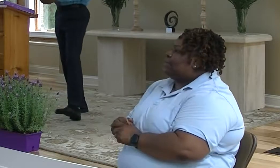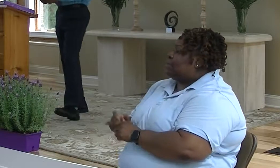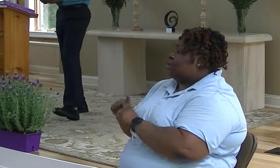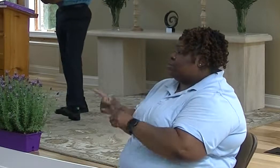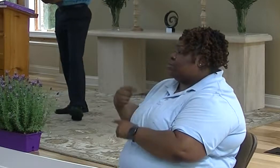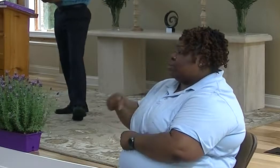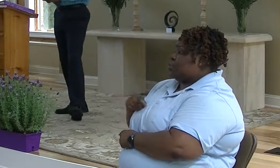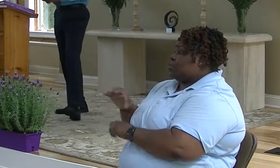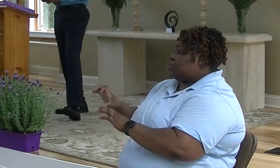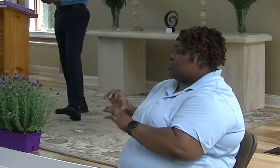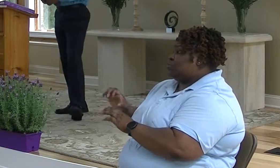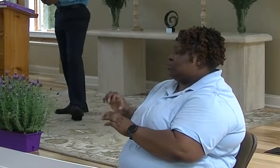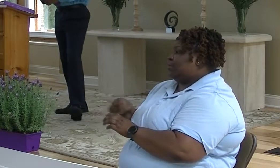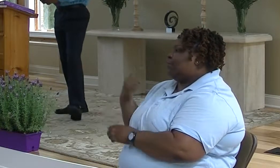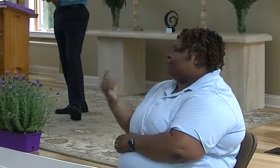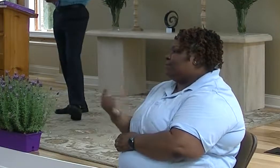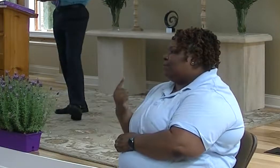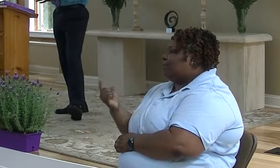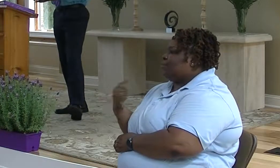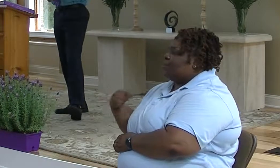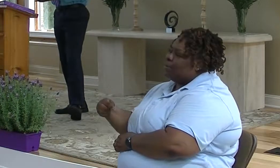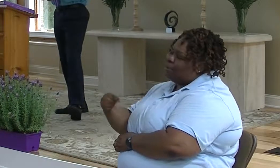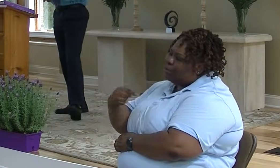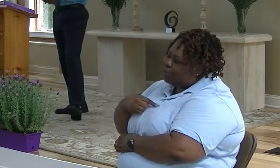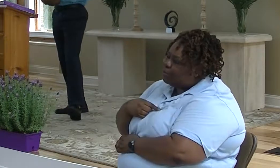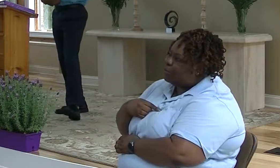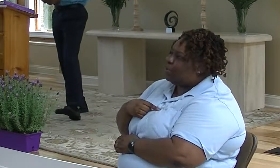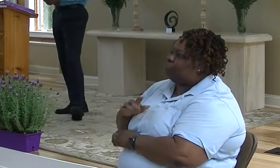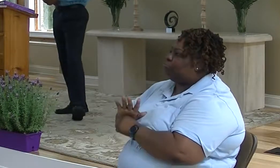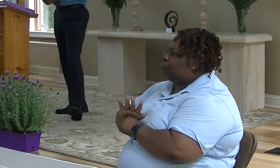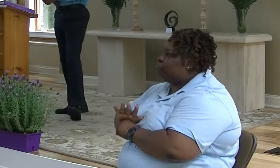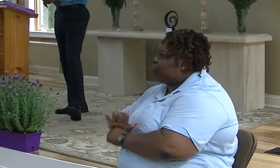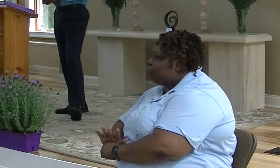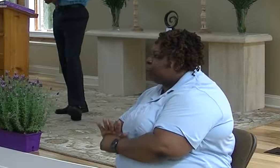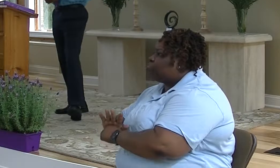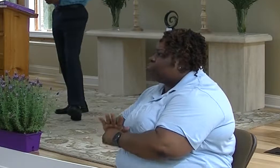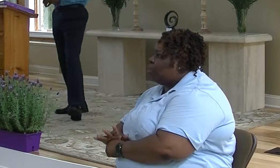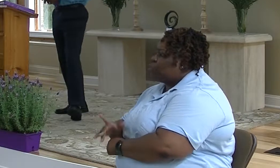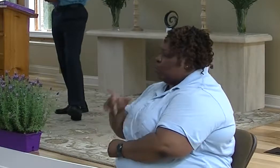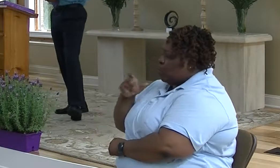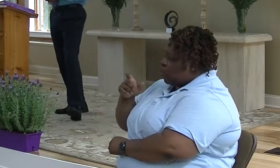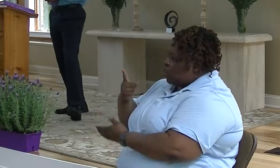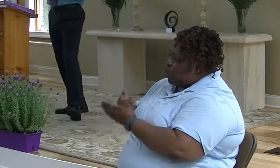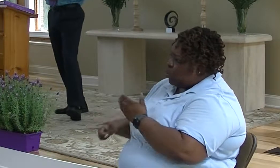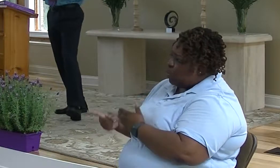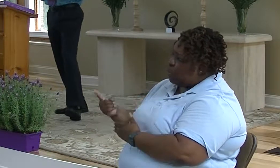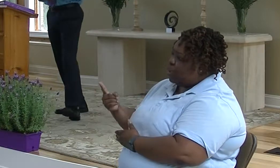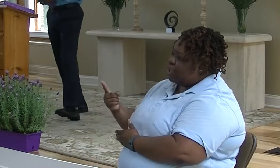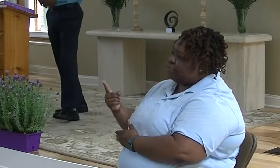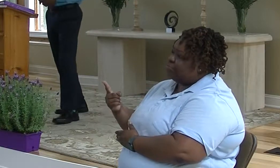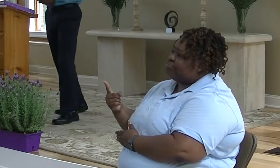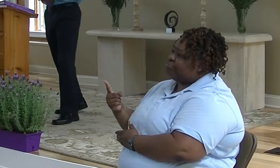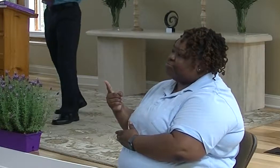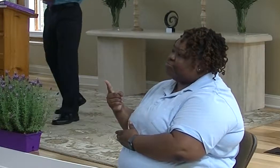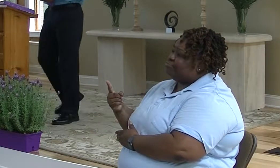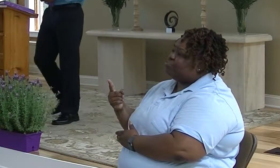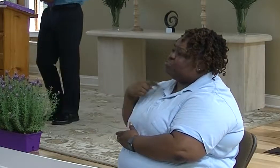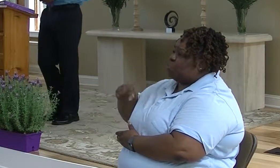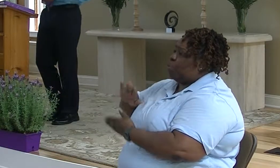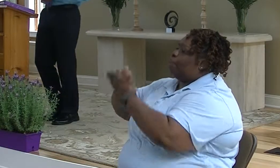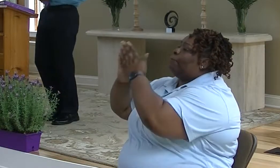But we do that all the time. We are always suppressing who and what we ultimately could